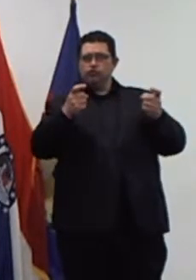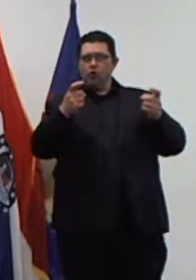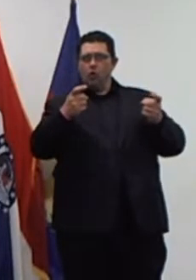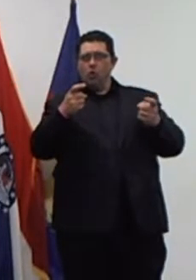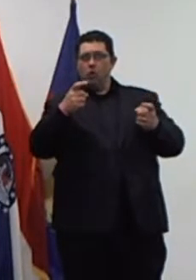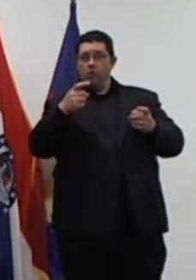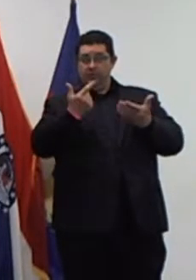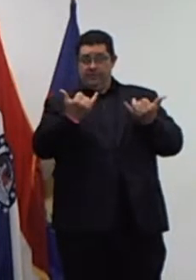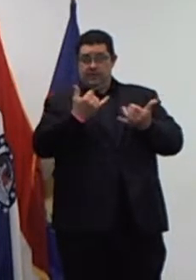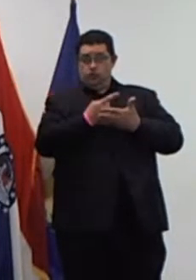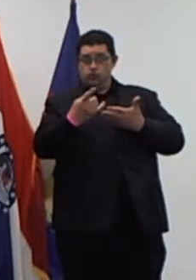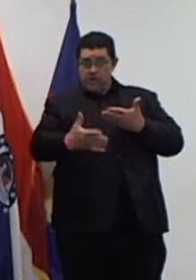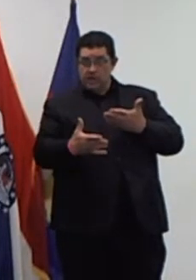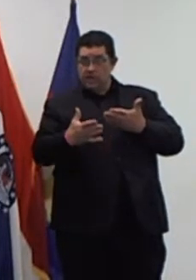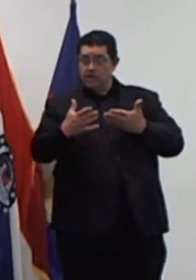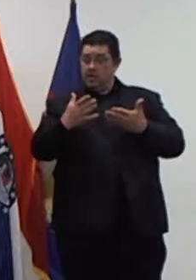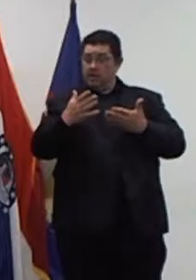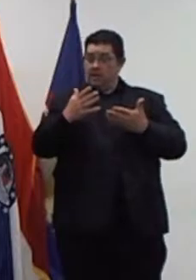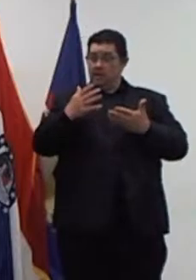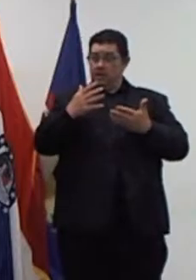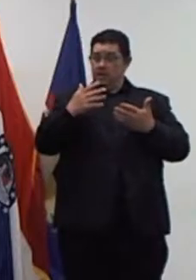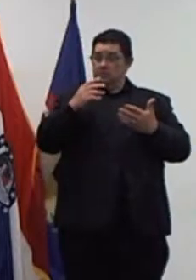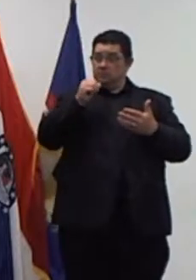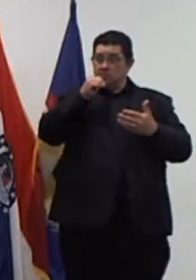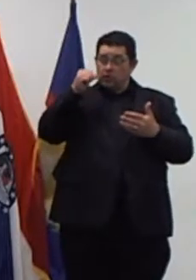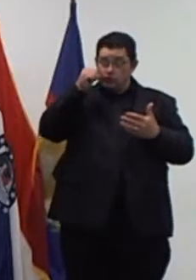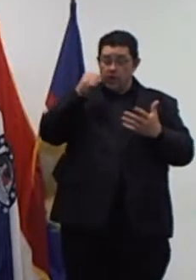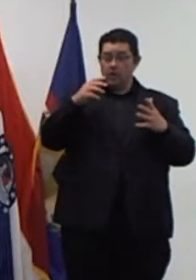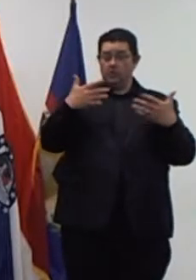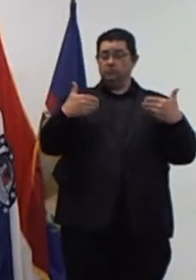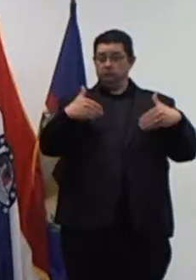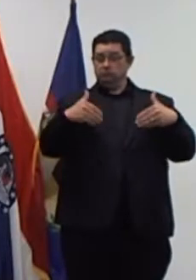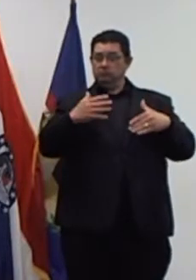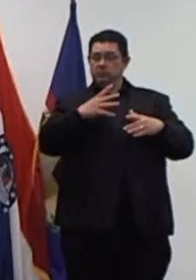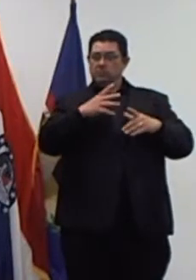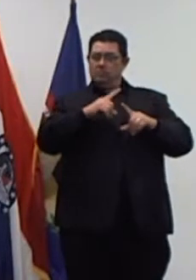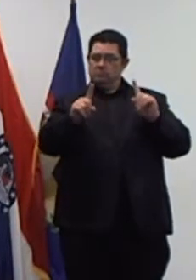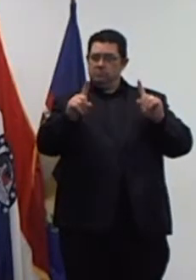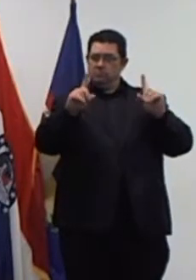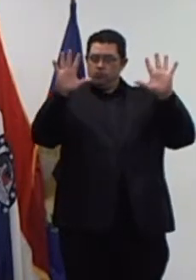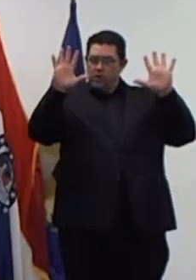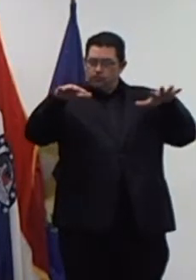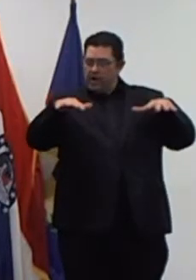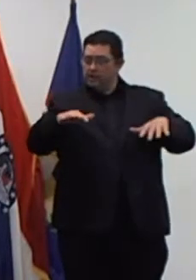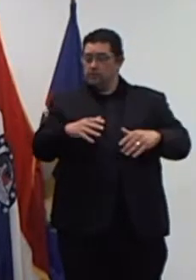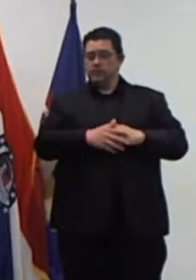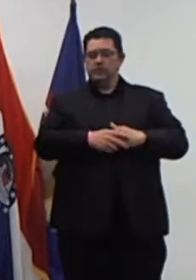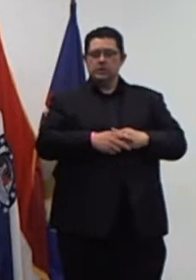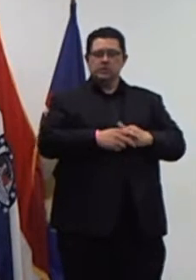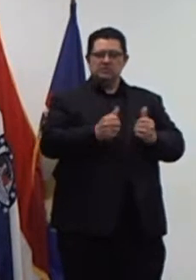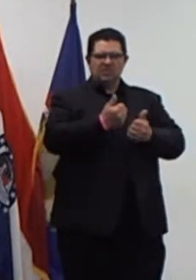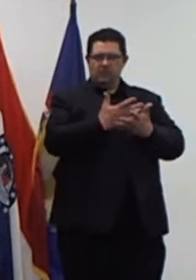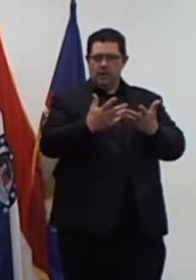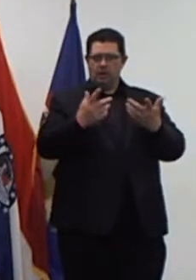we have the rain. It's supposed to be a beautiful weekend to get outside. Well, first of all, I think we have to recognize that